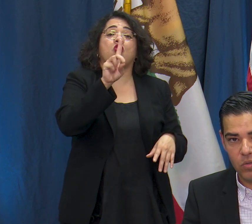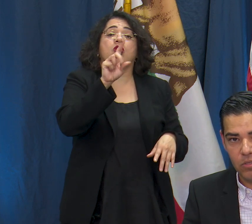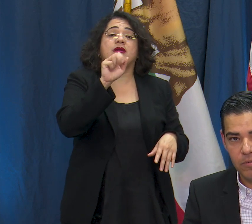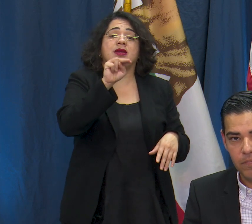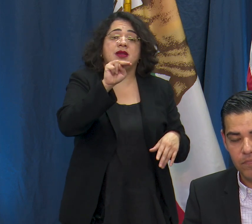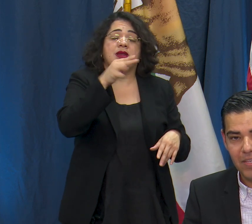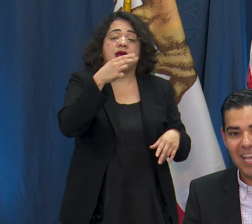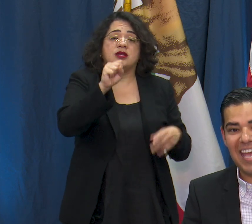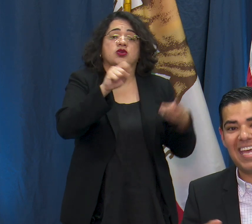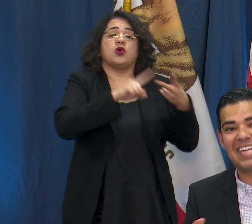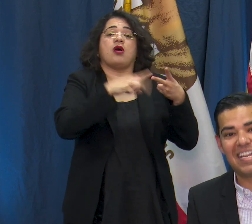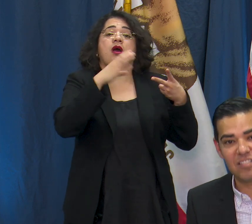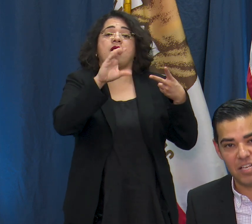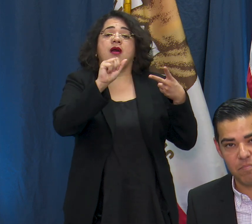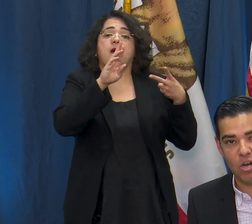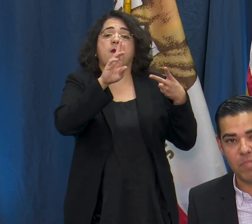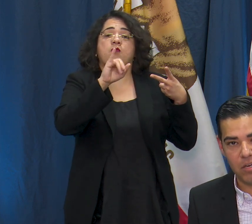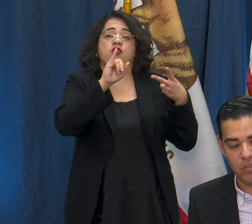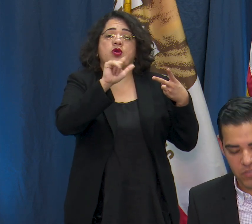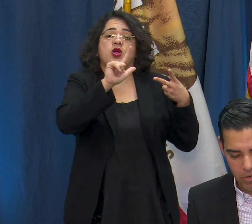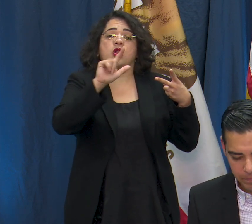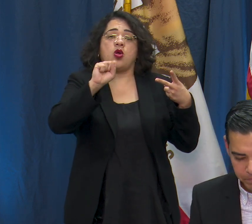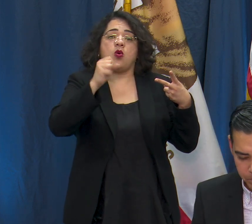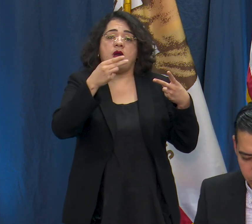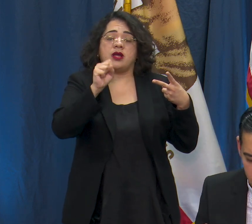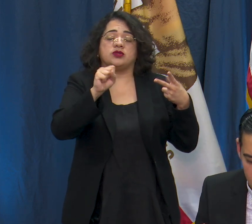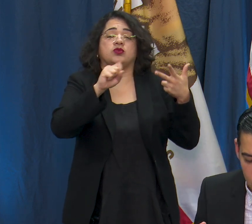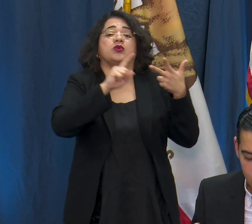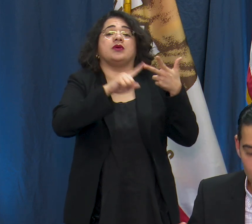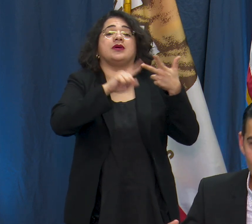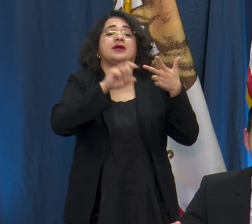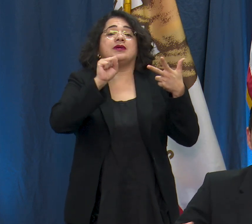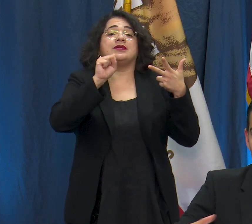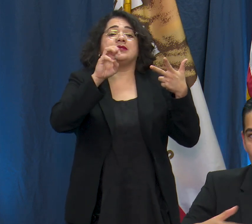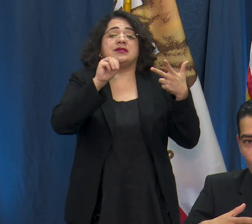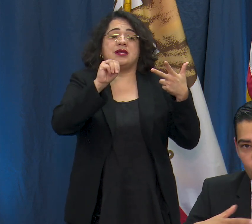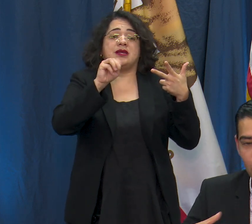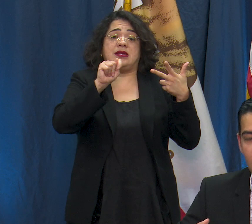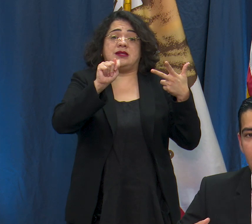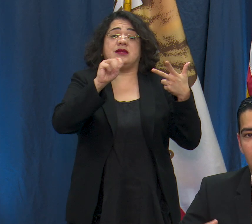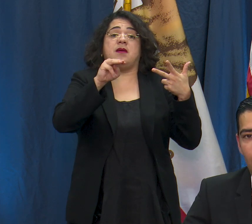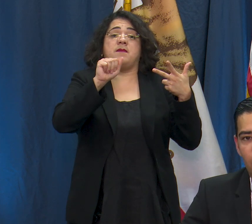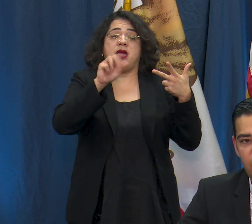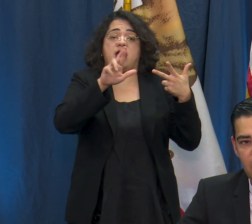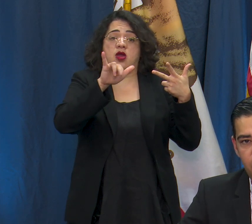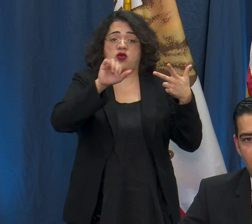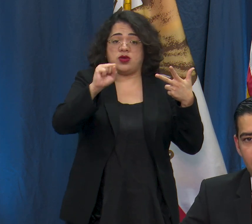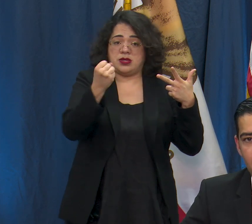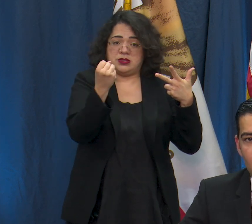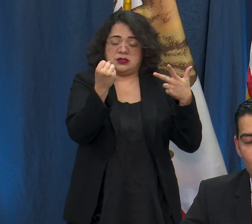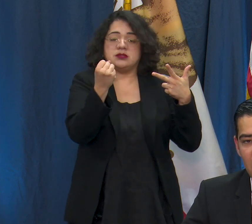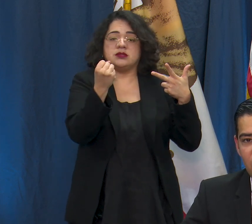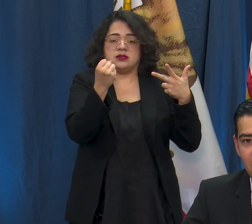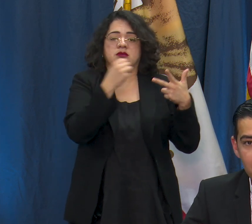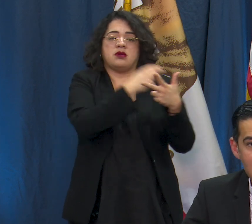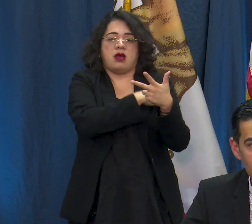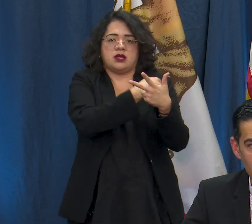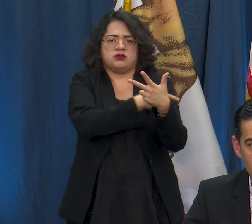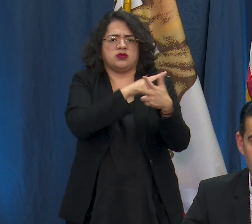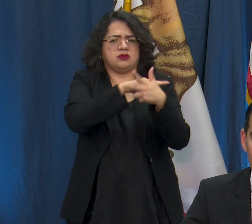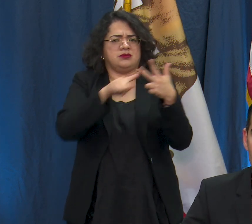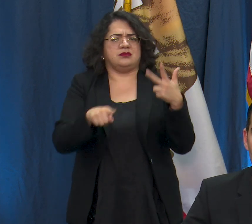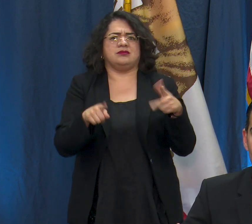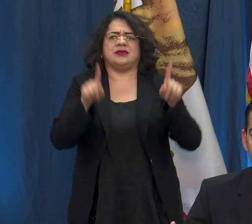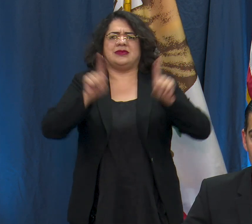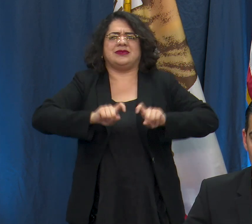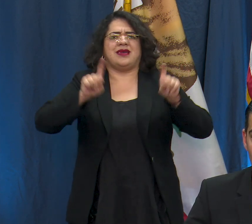High School, and at St. Mary Medical Center. So when you look at this whole level of testing, we have the